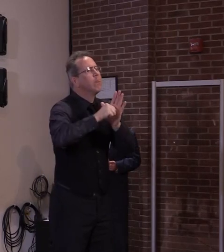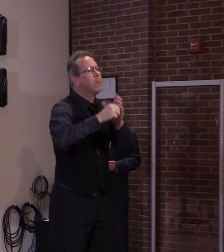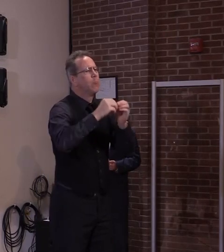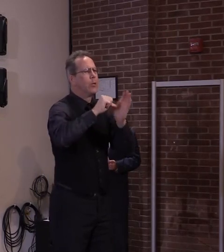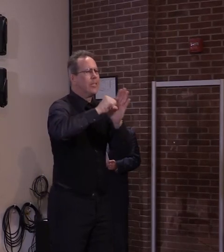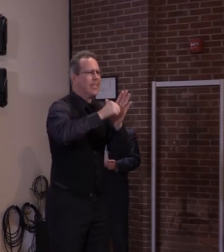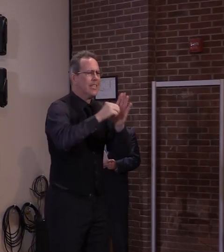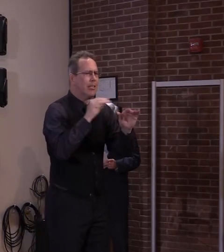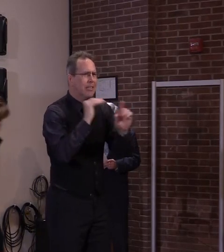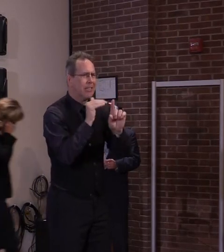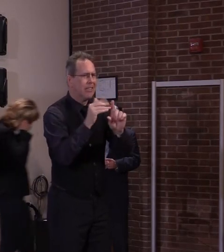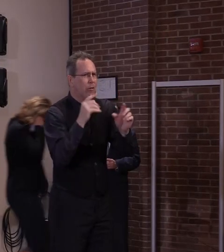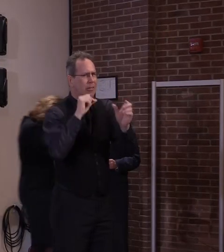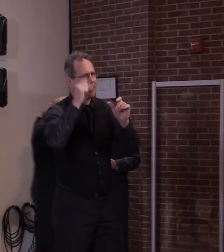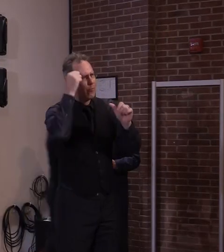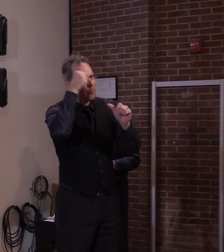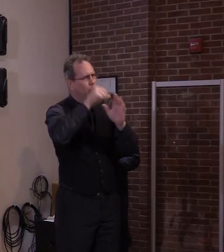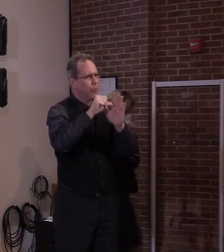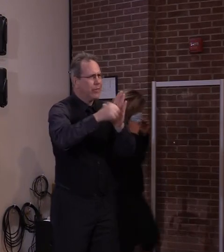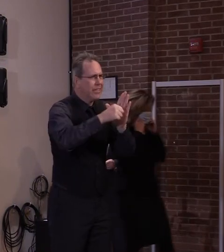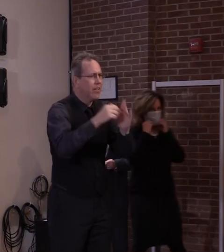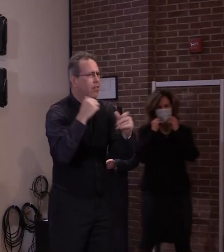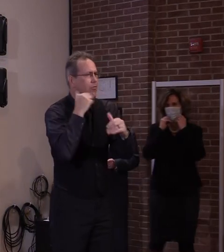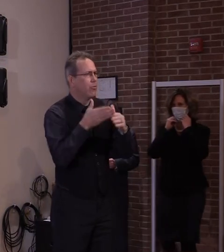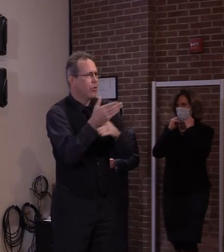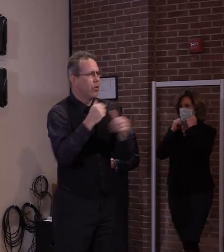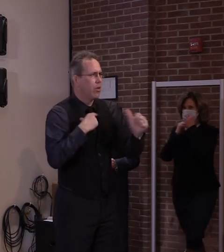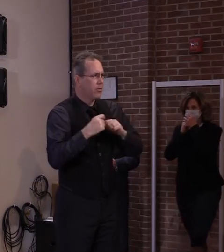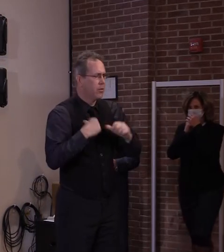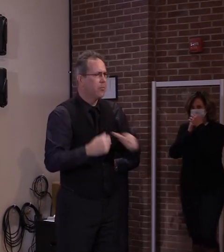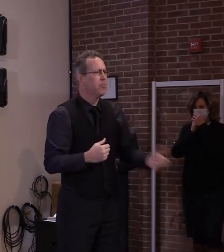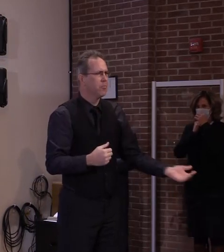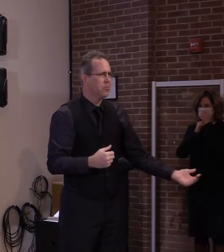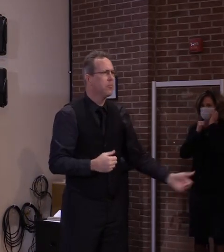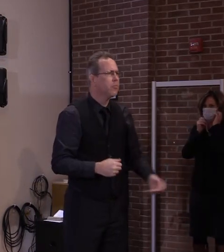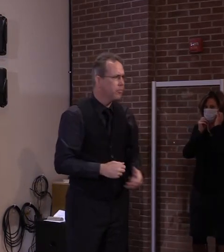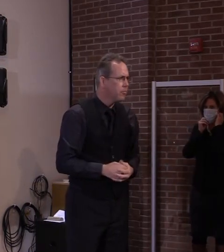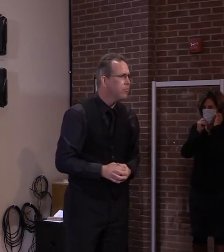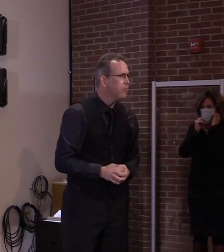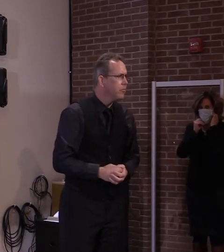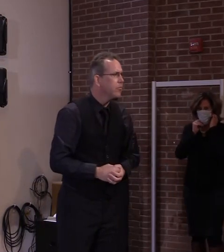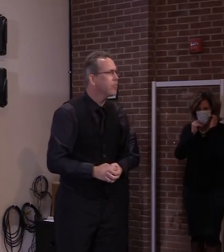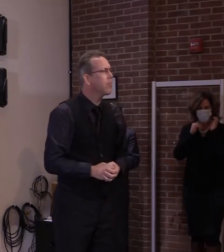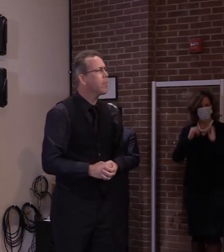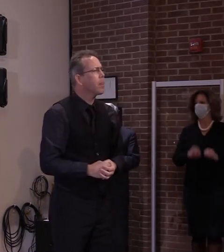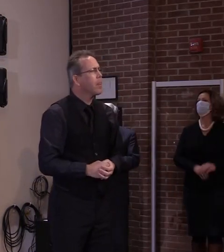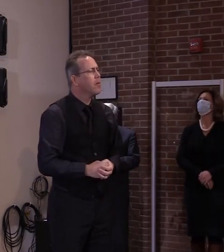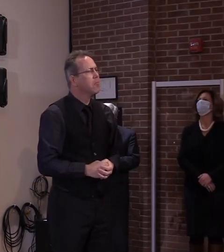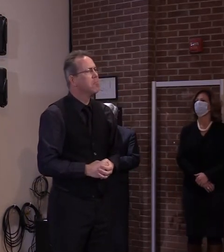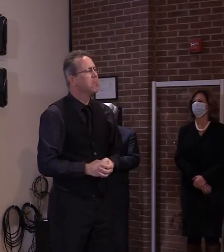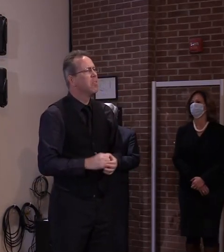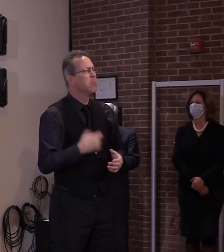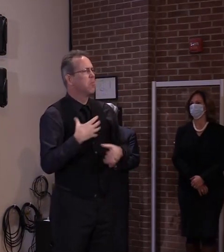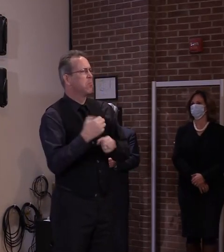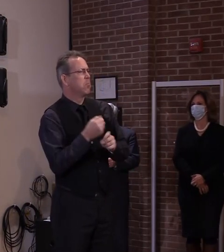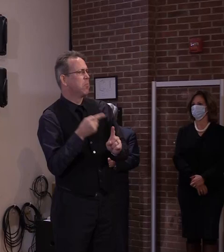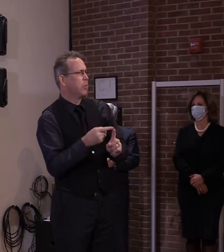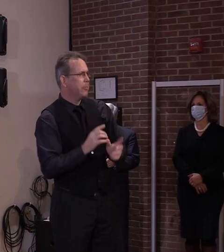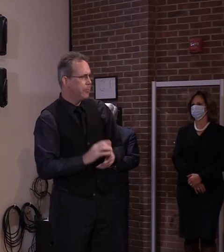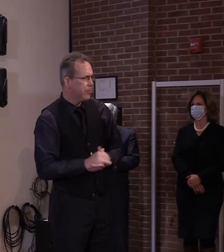Aaron, maybe I can give you an example, and some of this triggered some of my thinking on this. It was